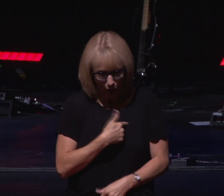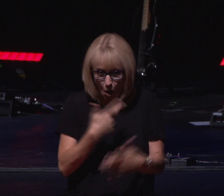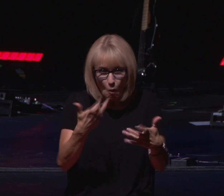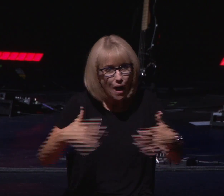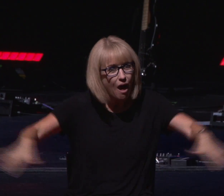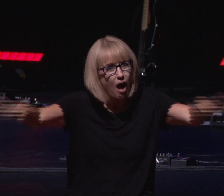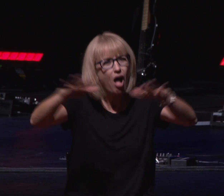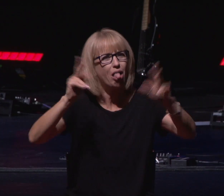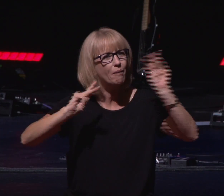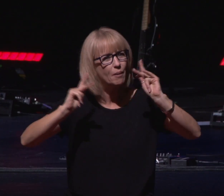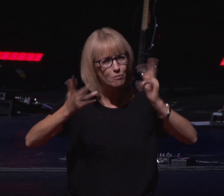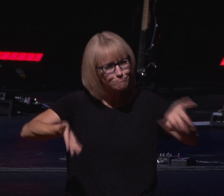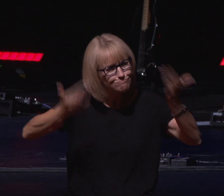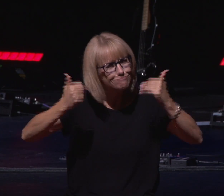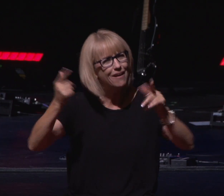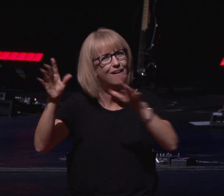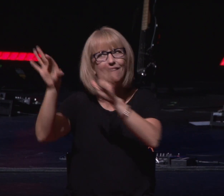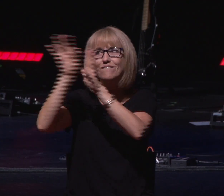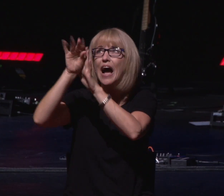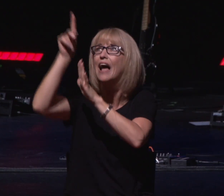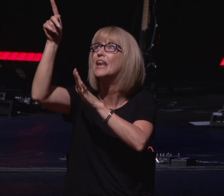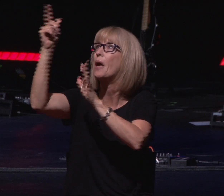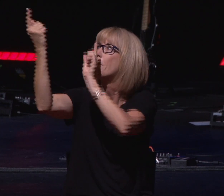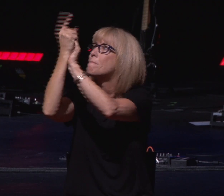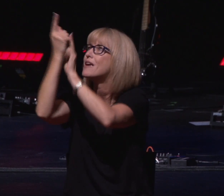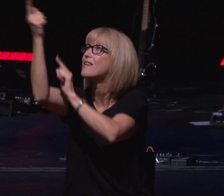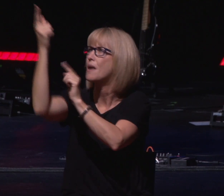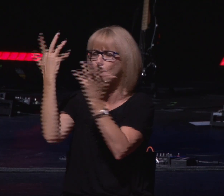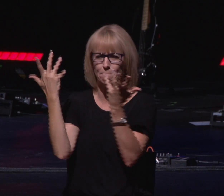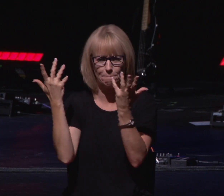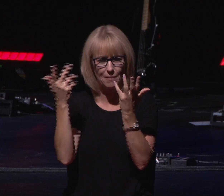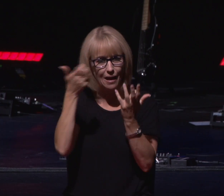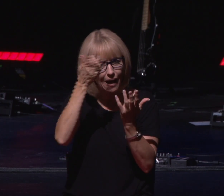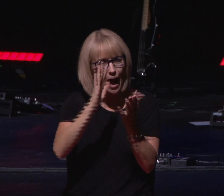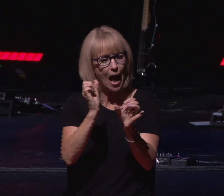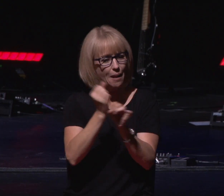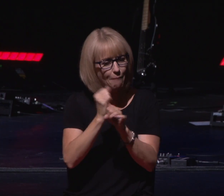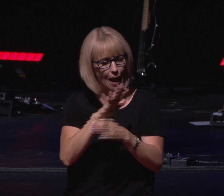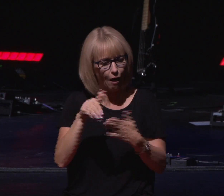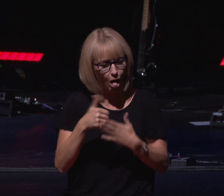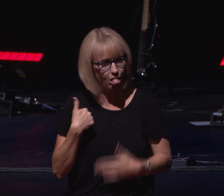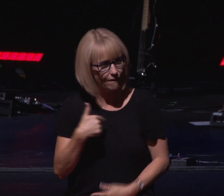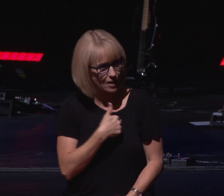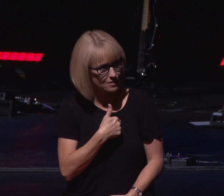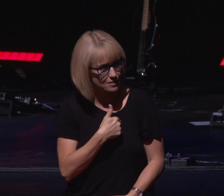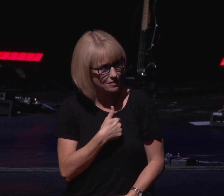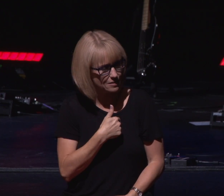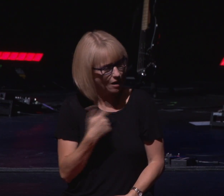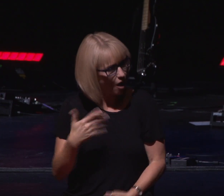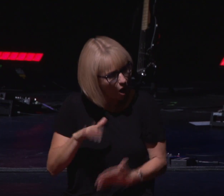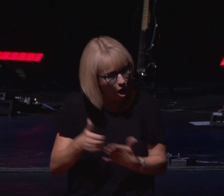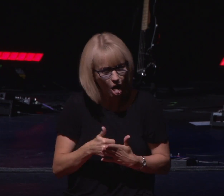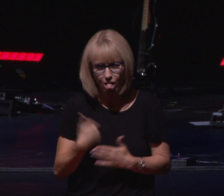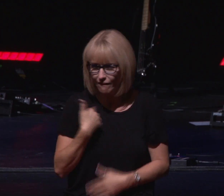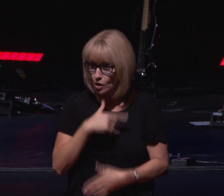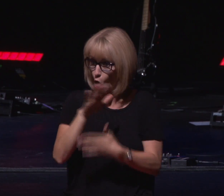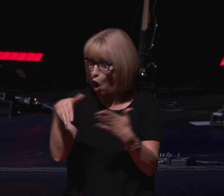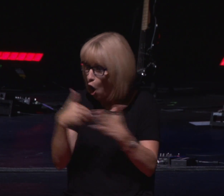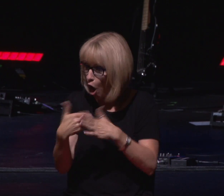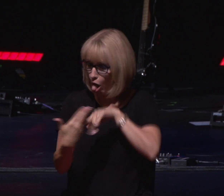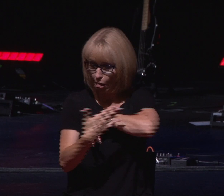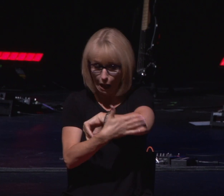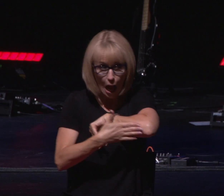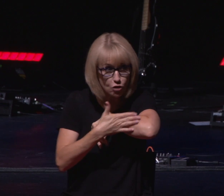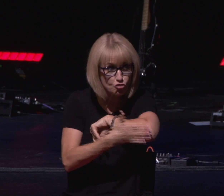to understand who he is. The important thing is recognize that God created all of us. God made people in every nation.